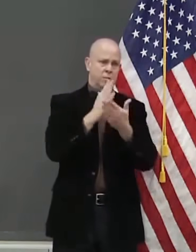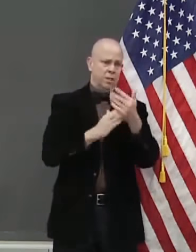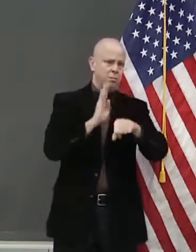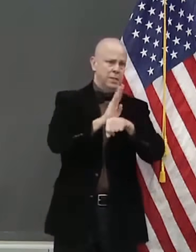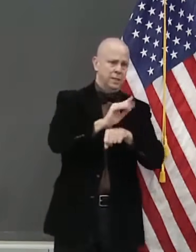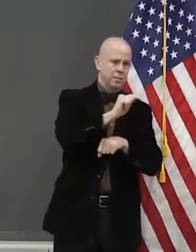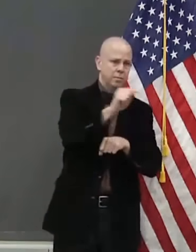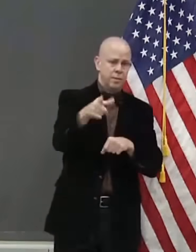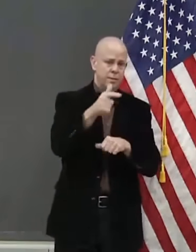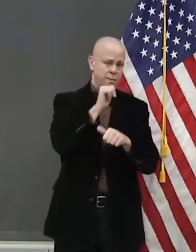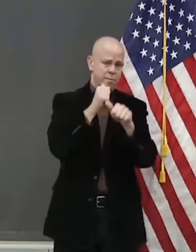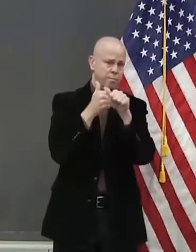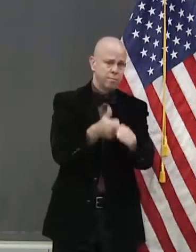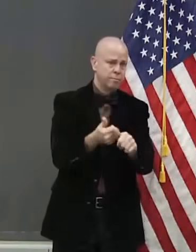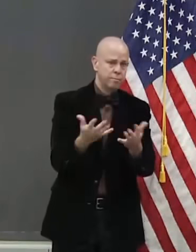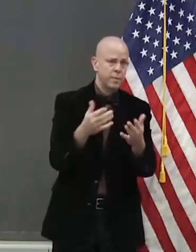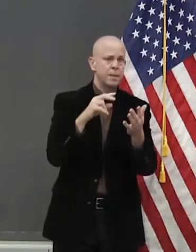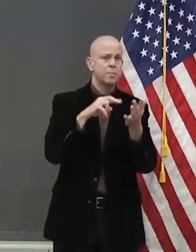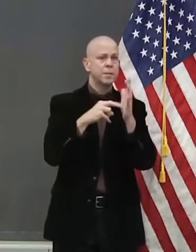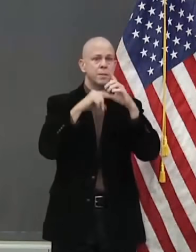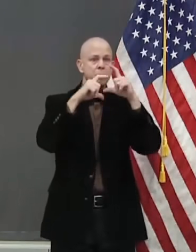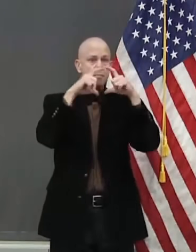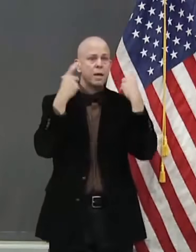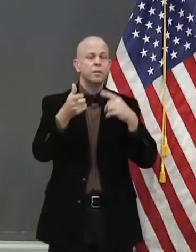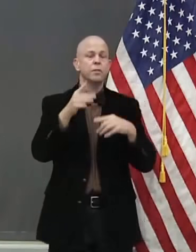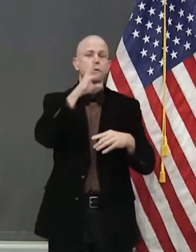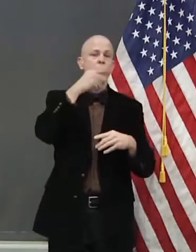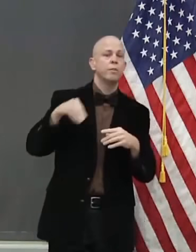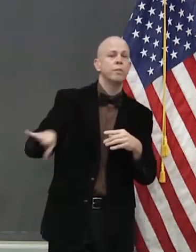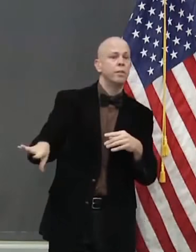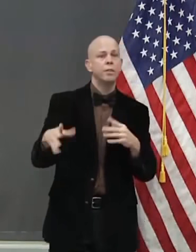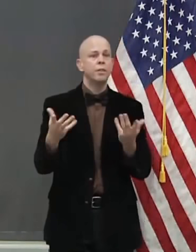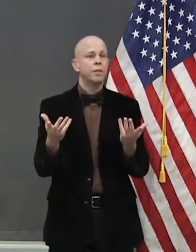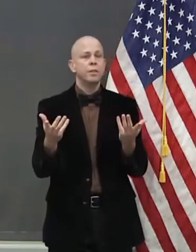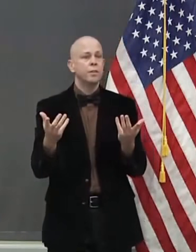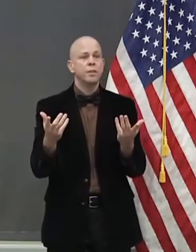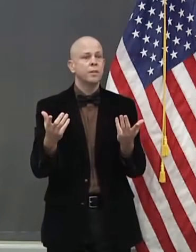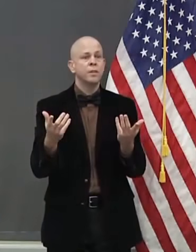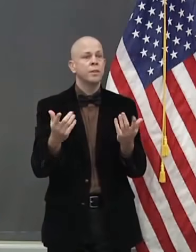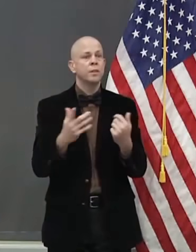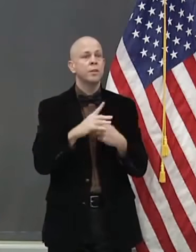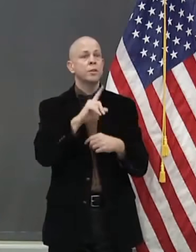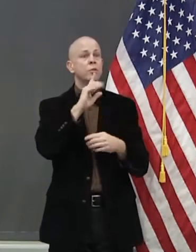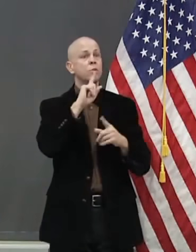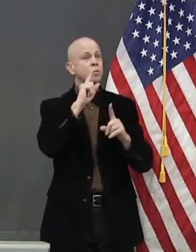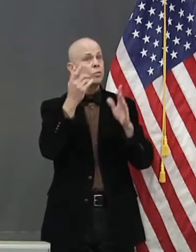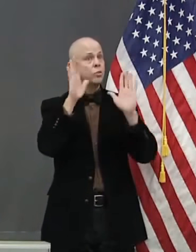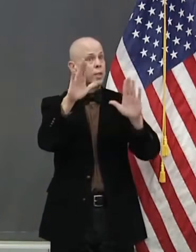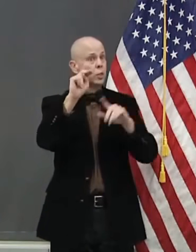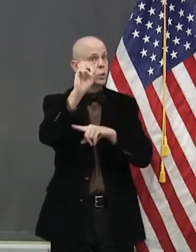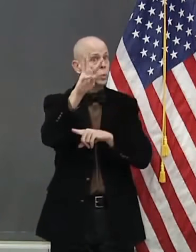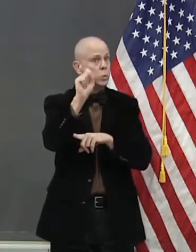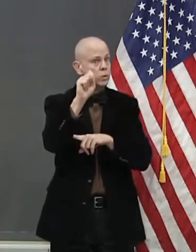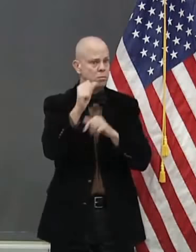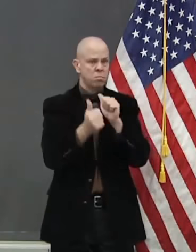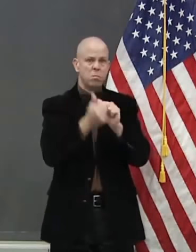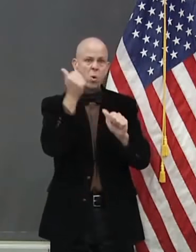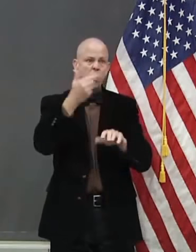for example, with face covering orders. But the good news is that the vast majority of both